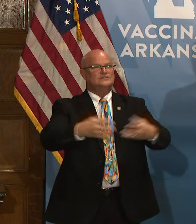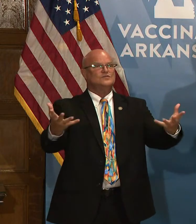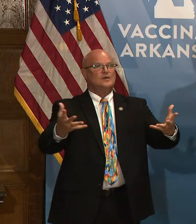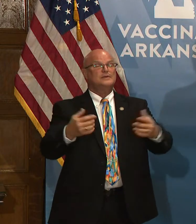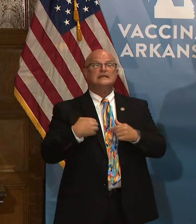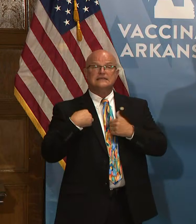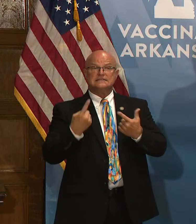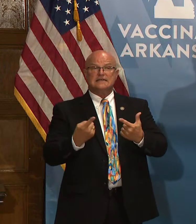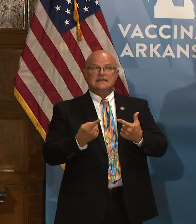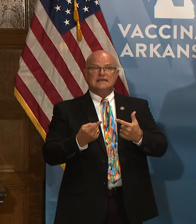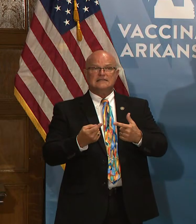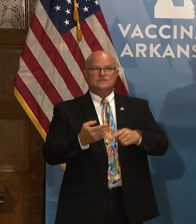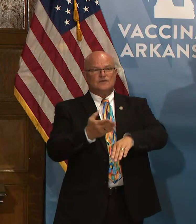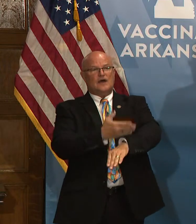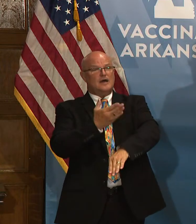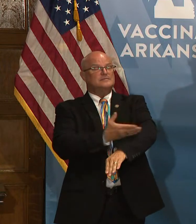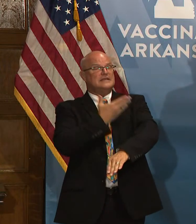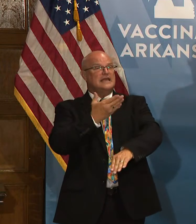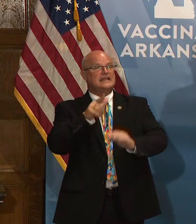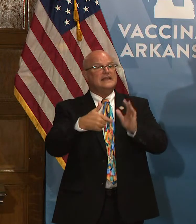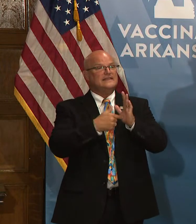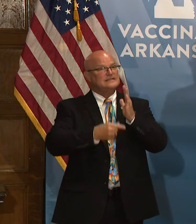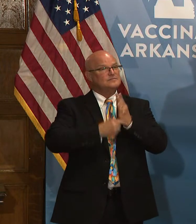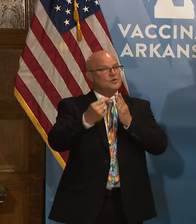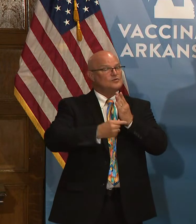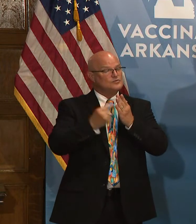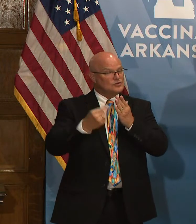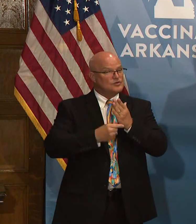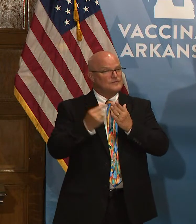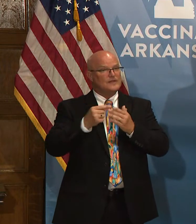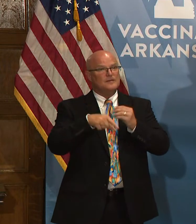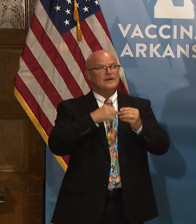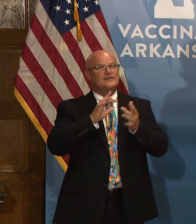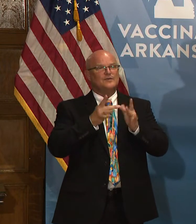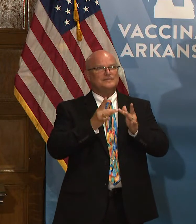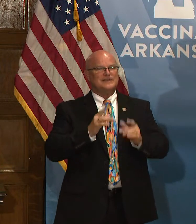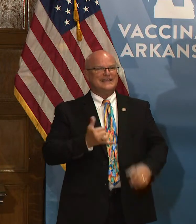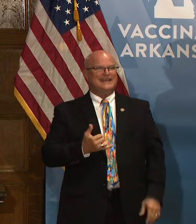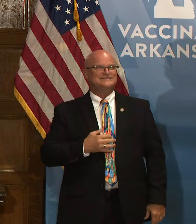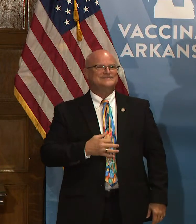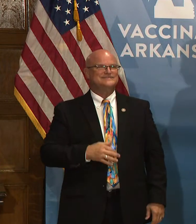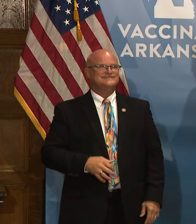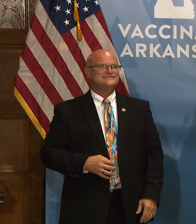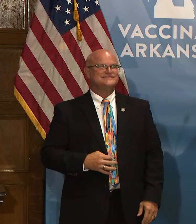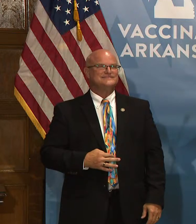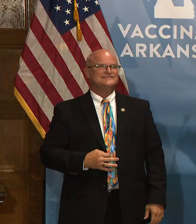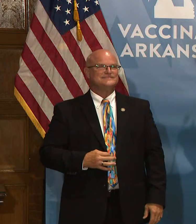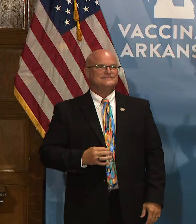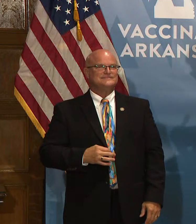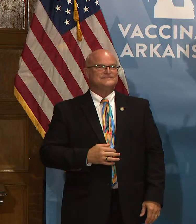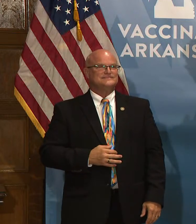We have since updated, or in the process of updating, the actual document on our website.